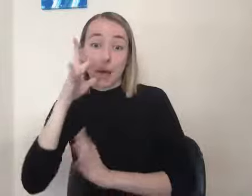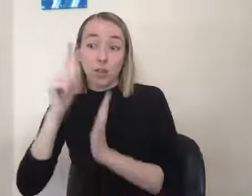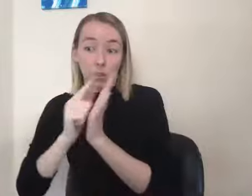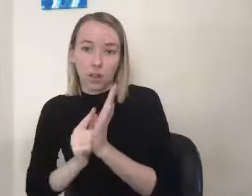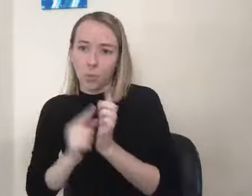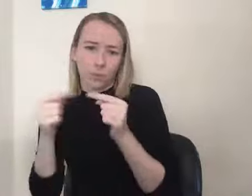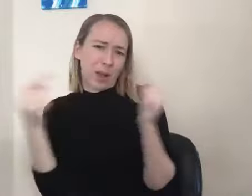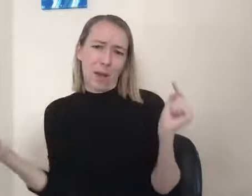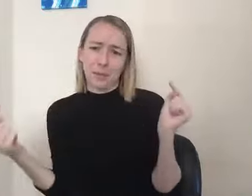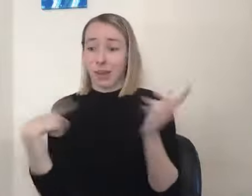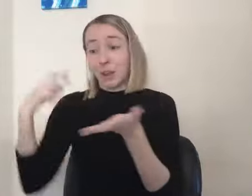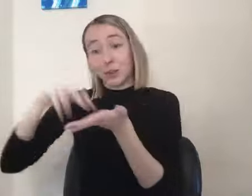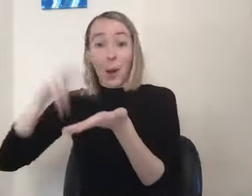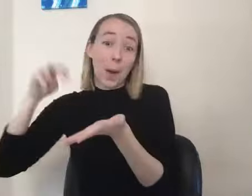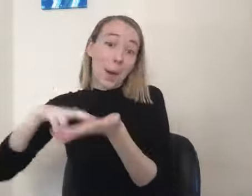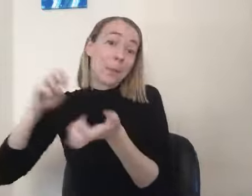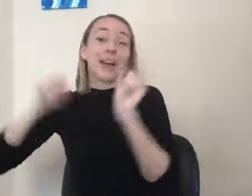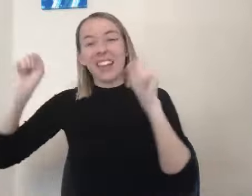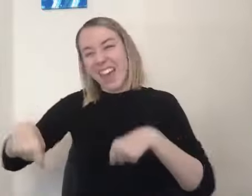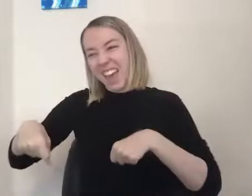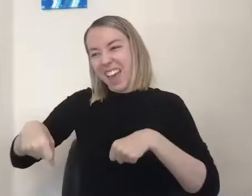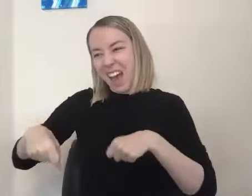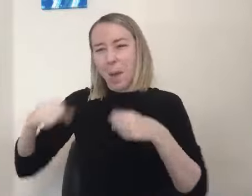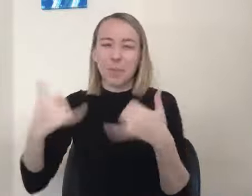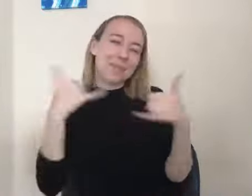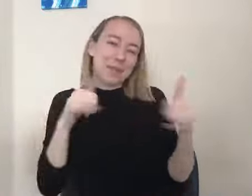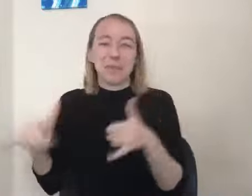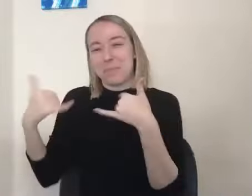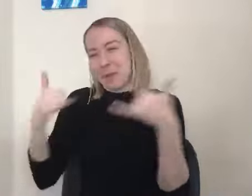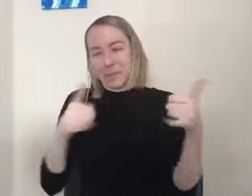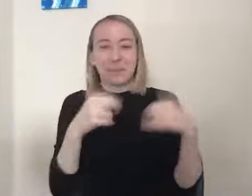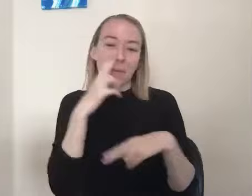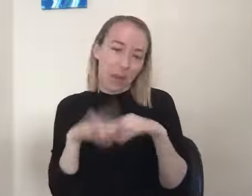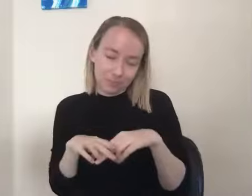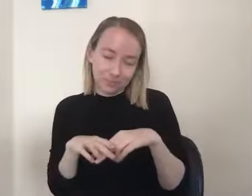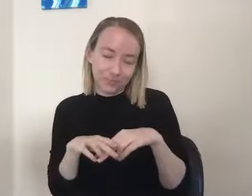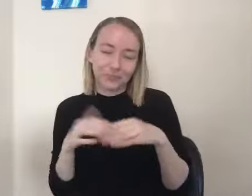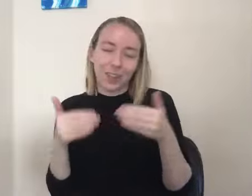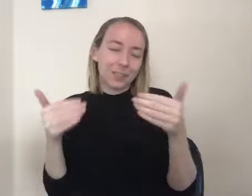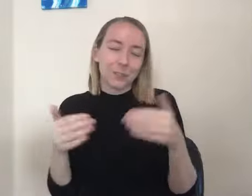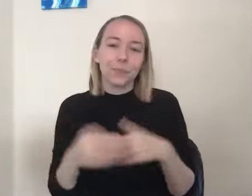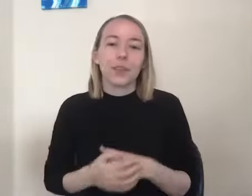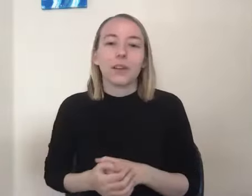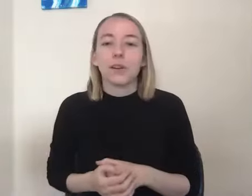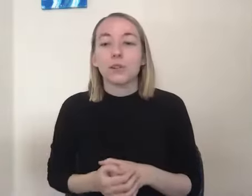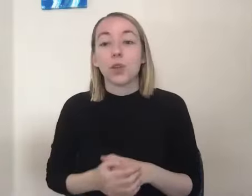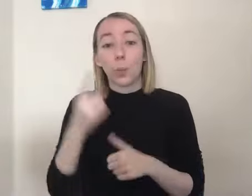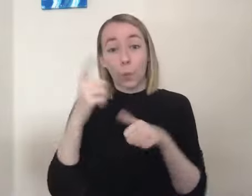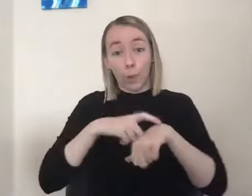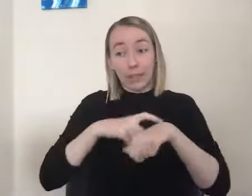all the time, and they couldn't jump about. And that was the type of childhood I'd had, where my mother-in-law was the exact opposite. She let them